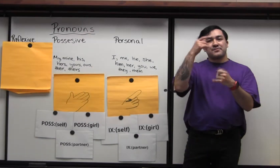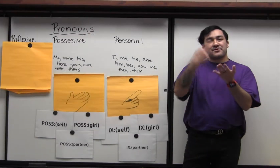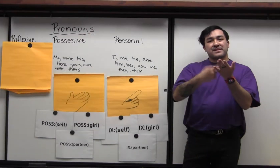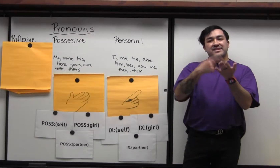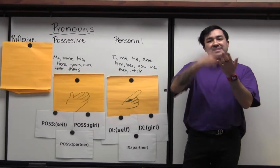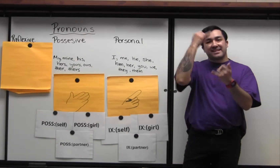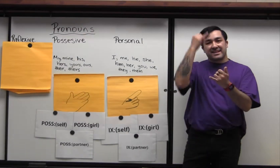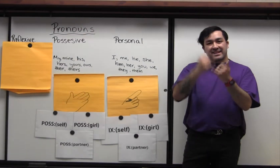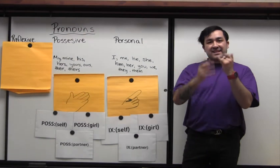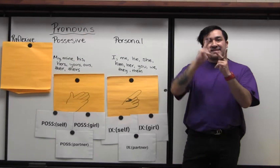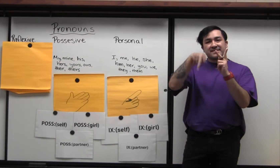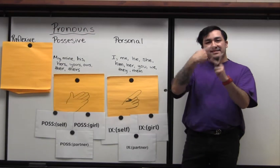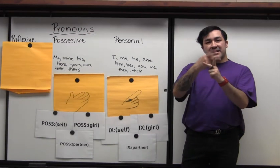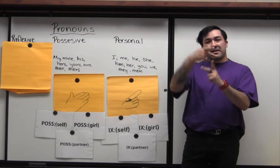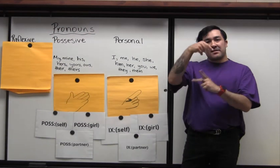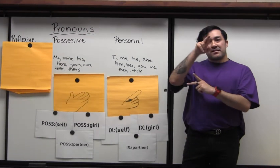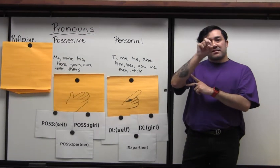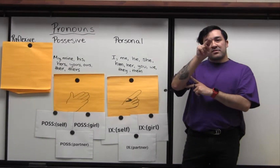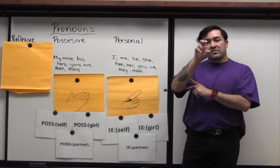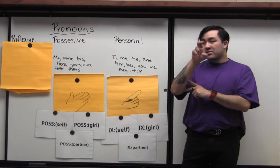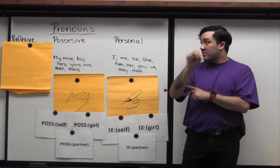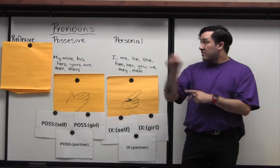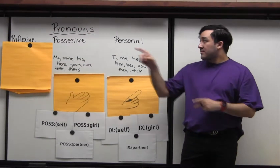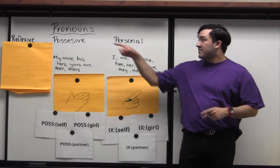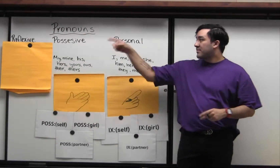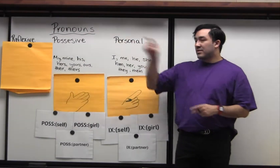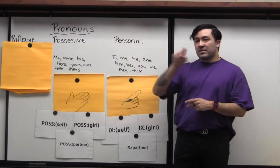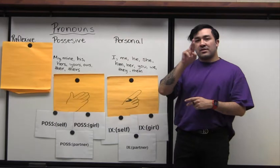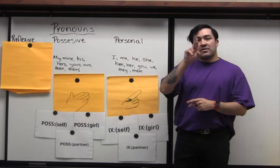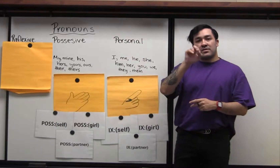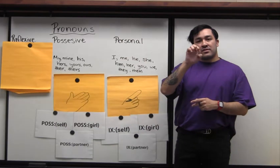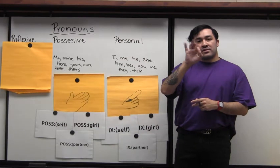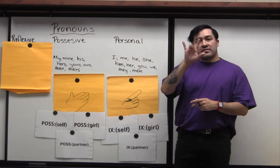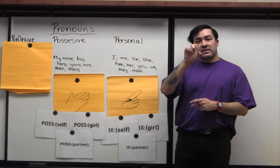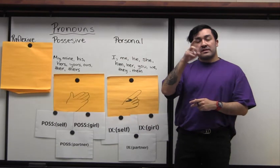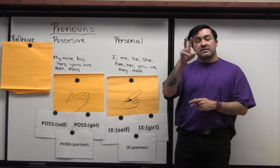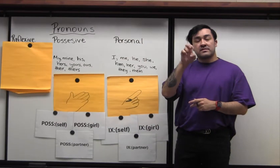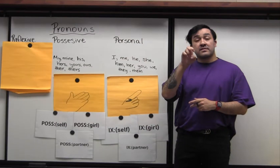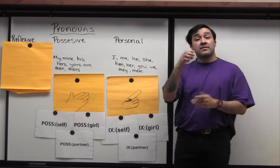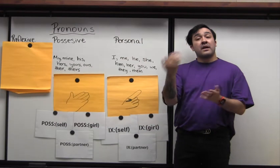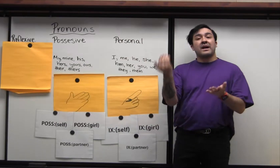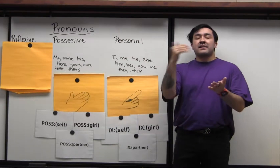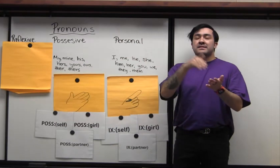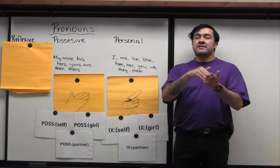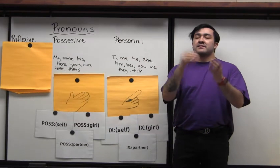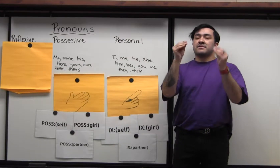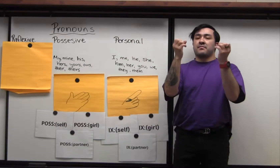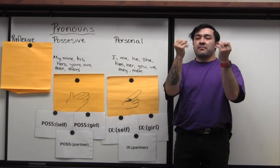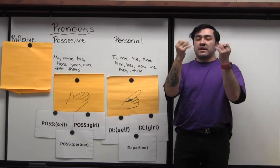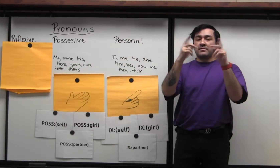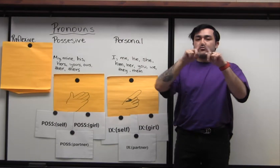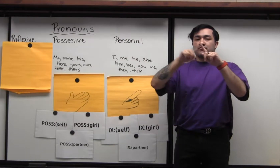Hello, so it's time to discuss our last type of pronoun. So today we're going to look at reflexive pronouns. So